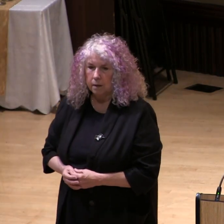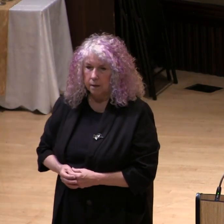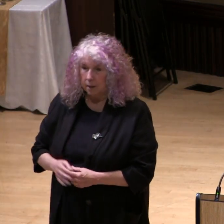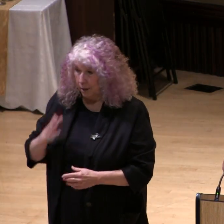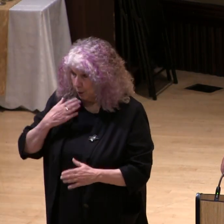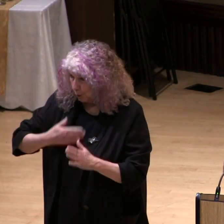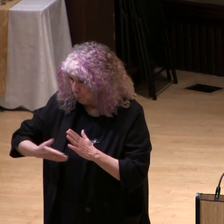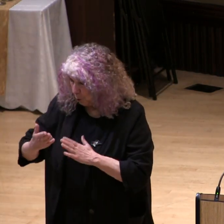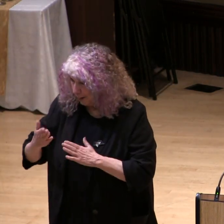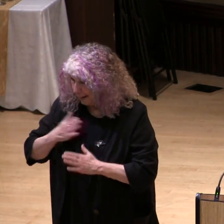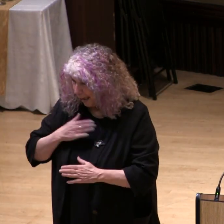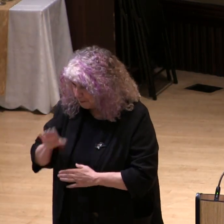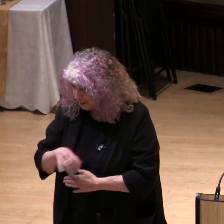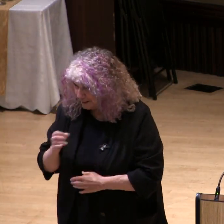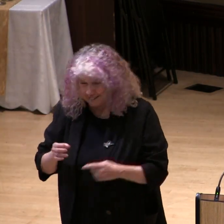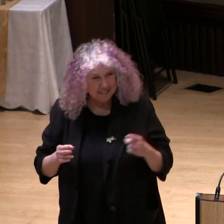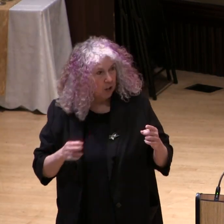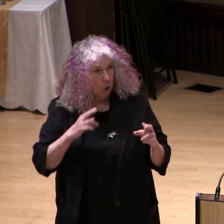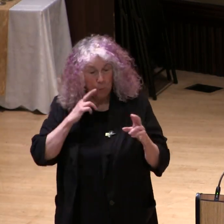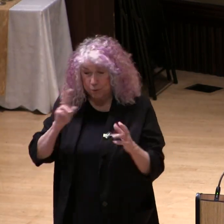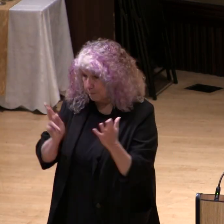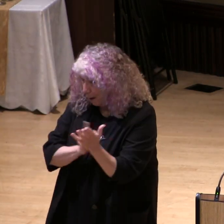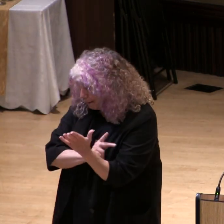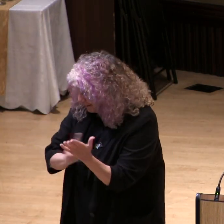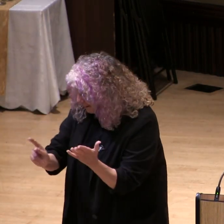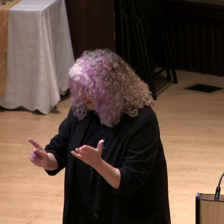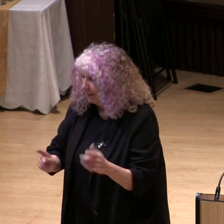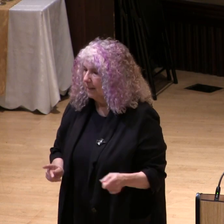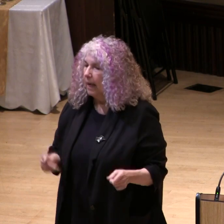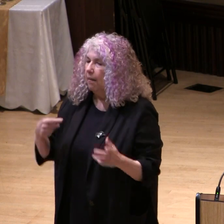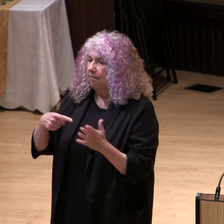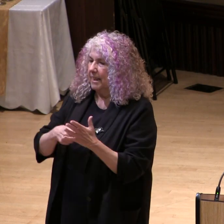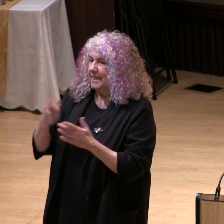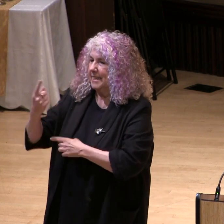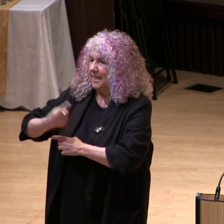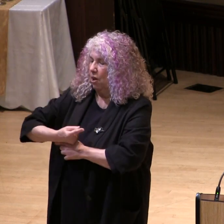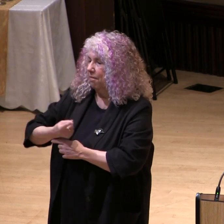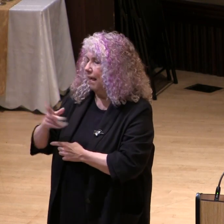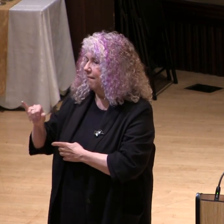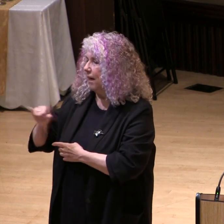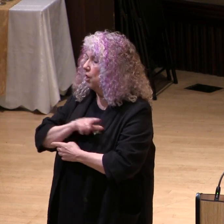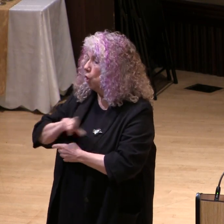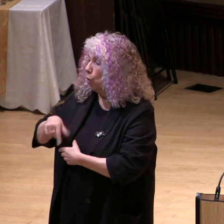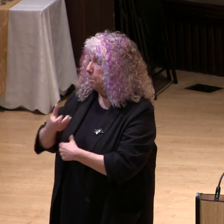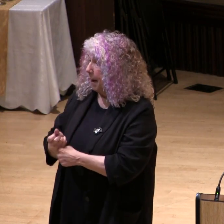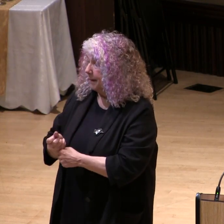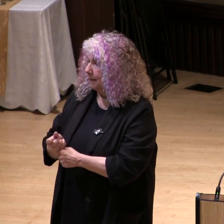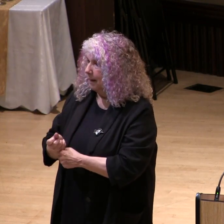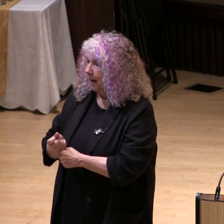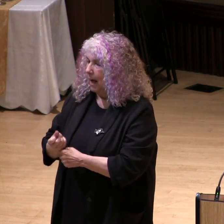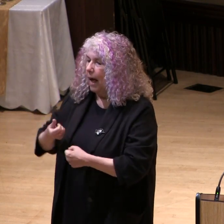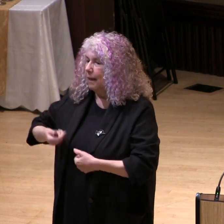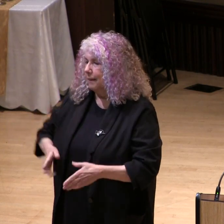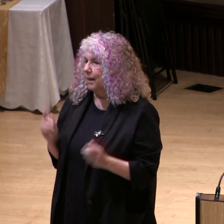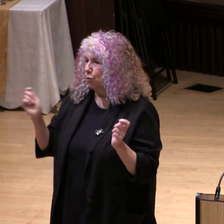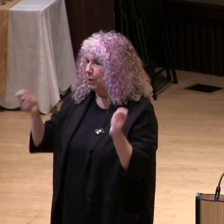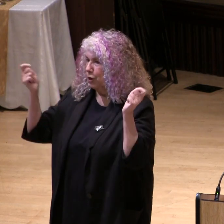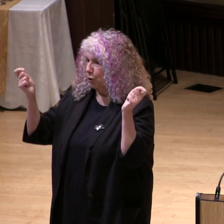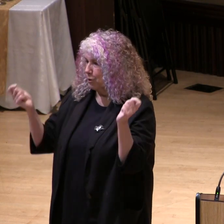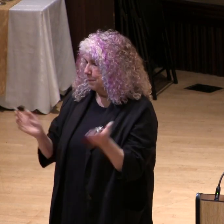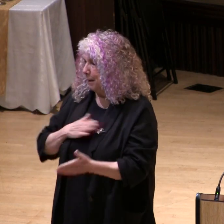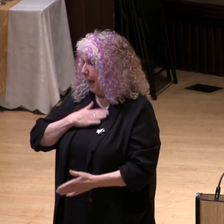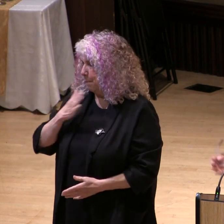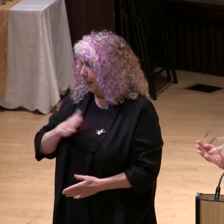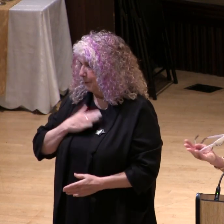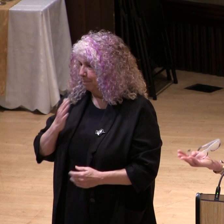Good morning. Happy Easter. The responsorial psalm is, "This is the day the Lord has made. Let us rejoice and be